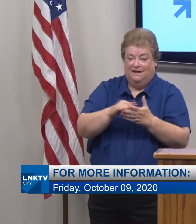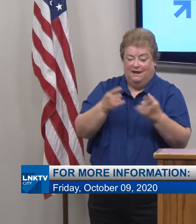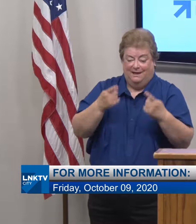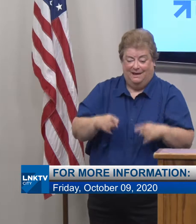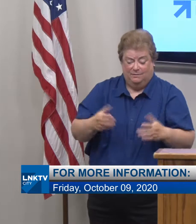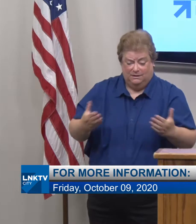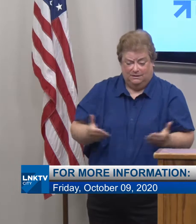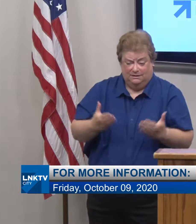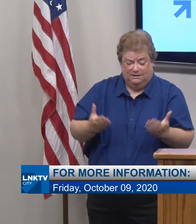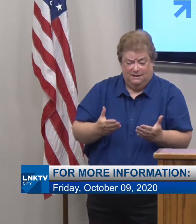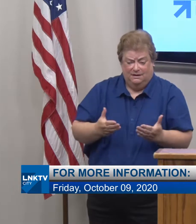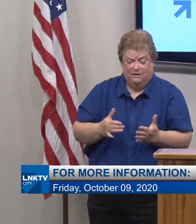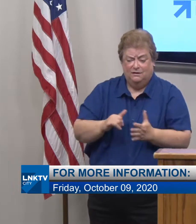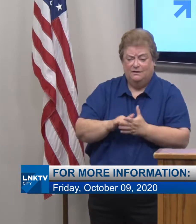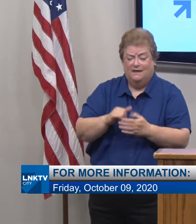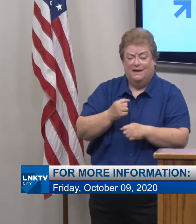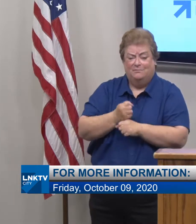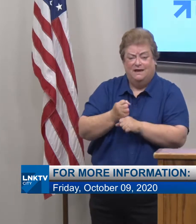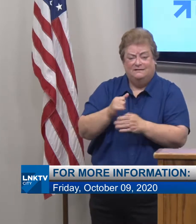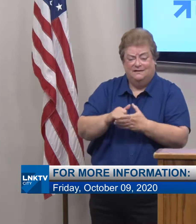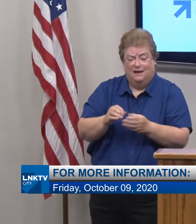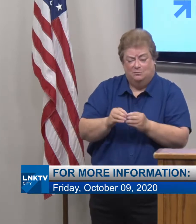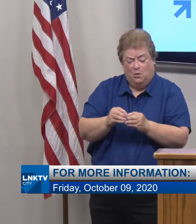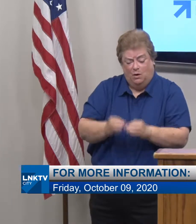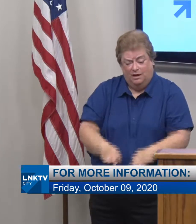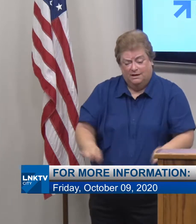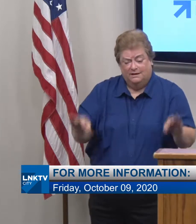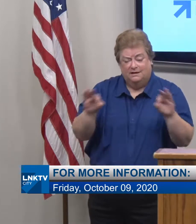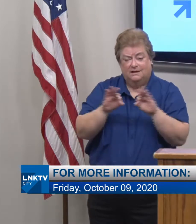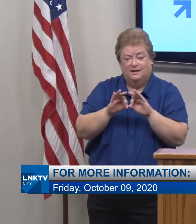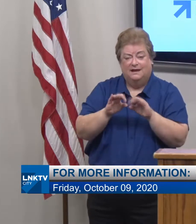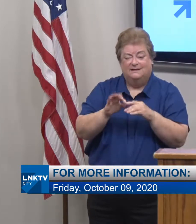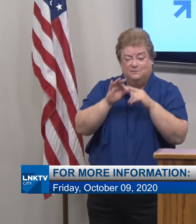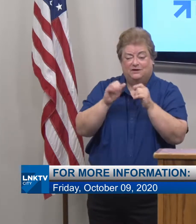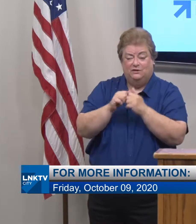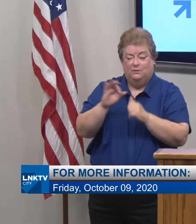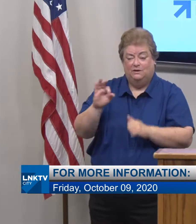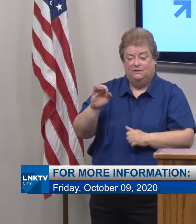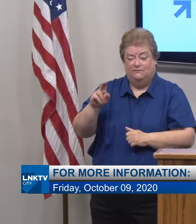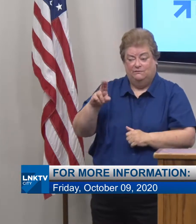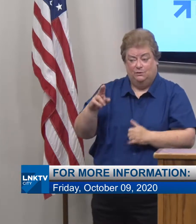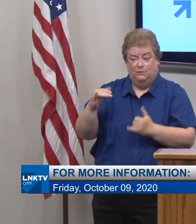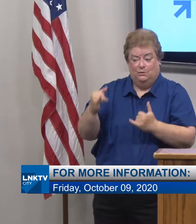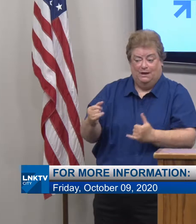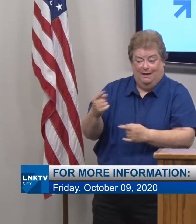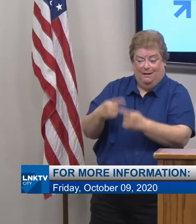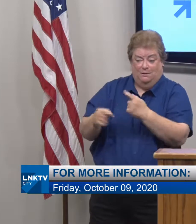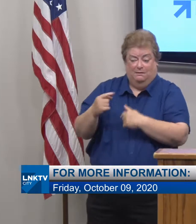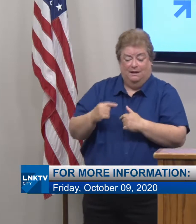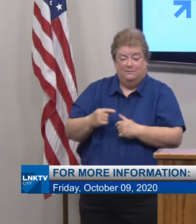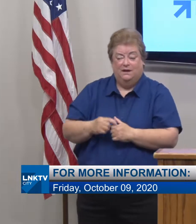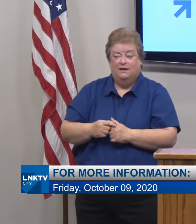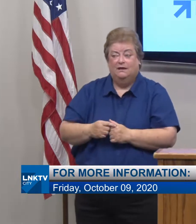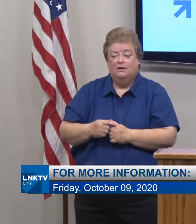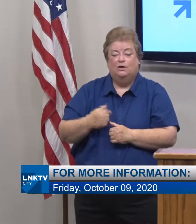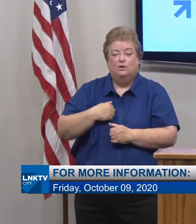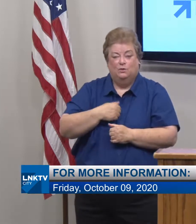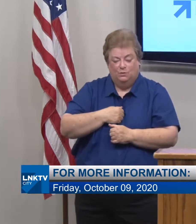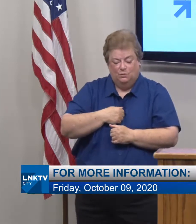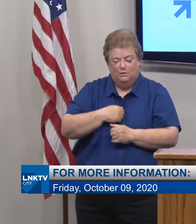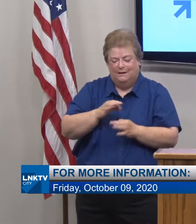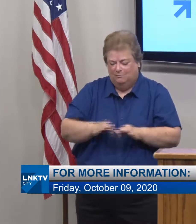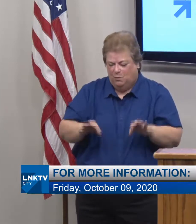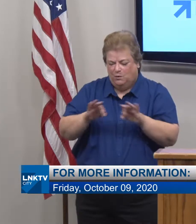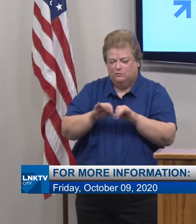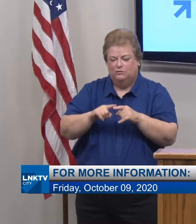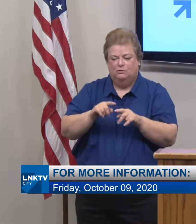I think it makes it even more critical, especially with influenza season upon us, that we really do wear a mask,